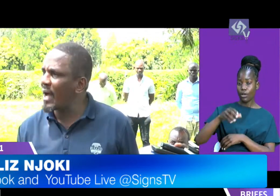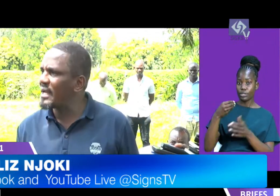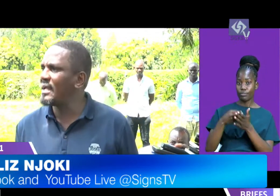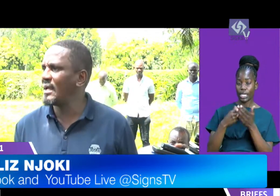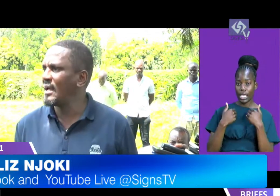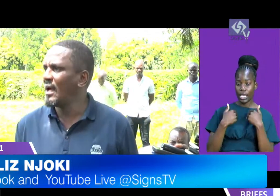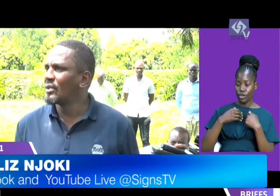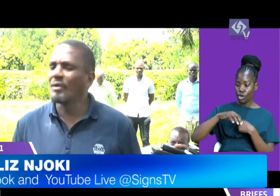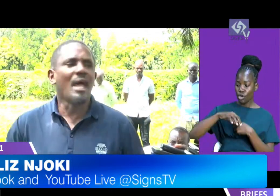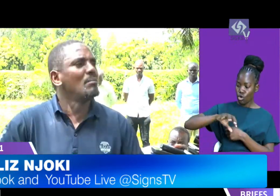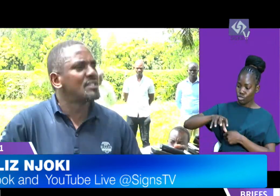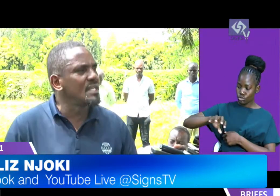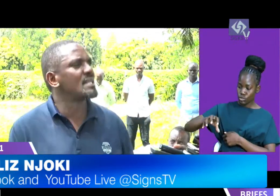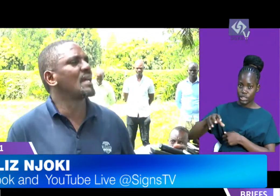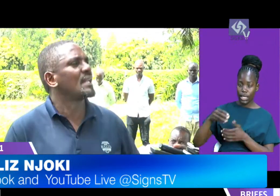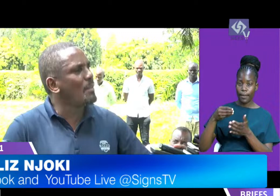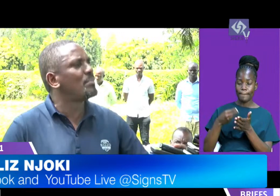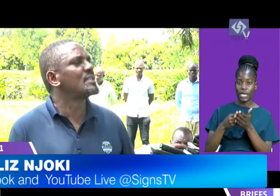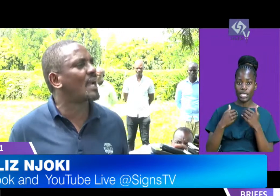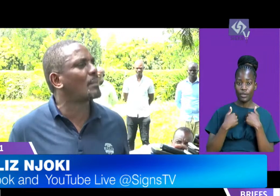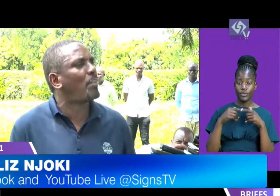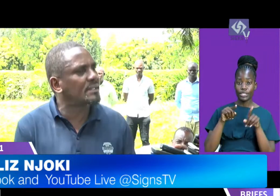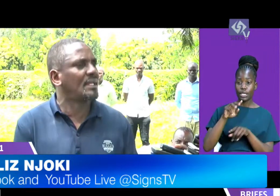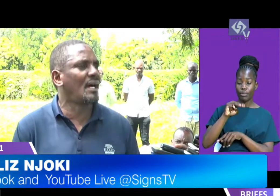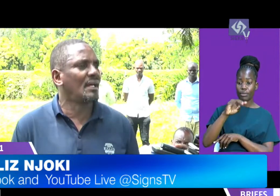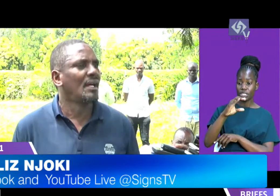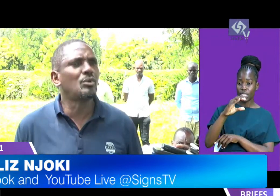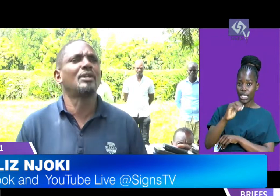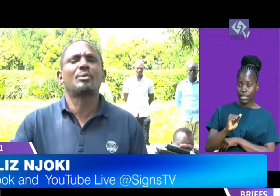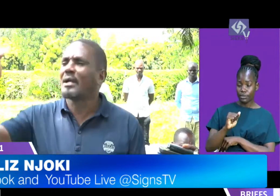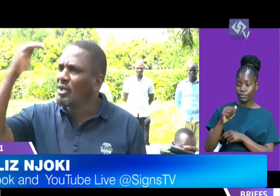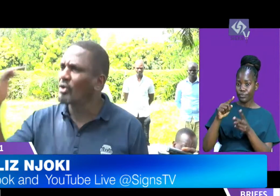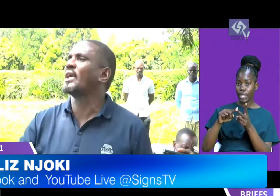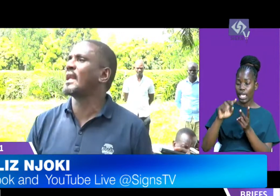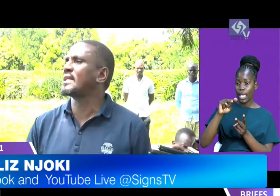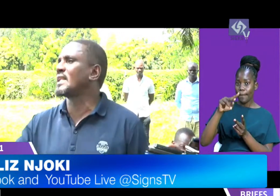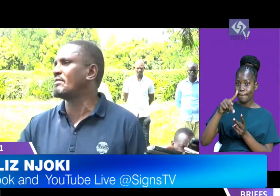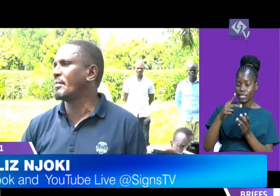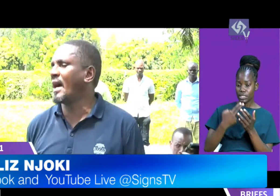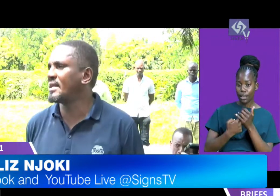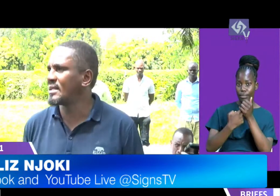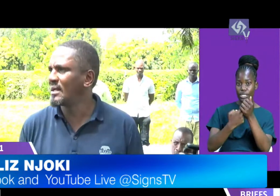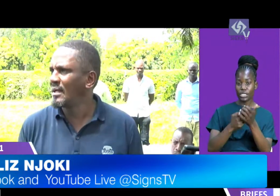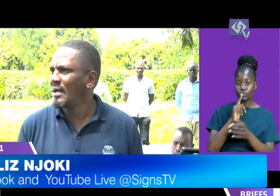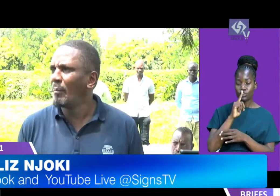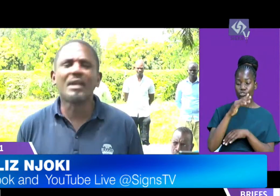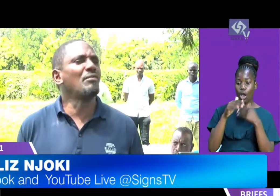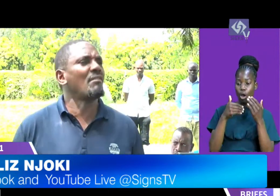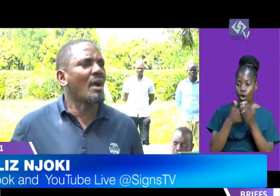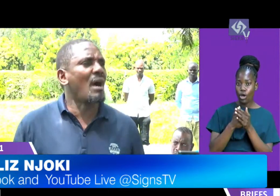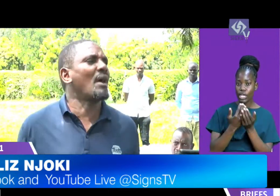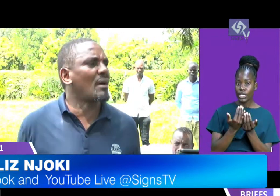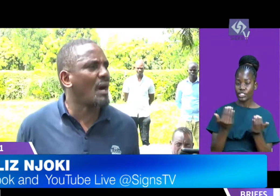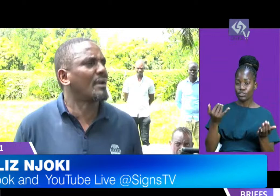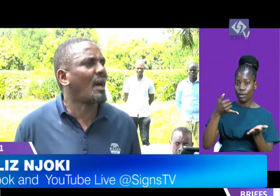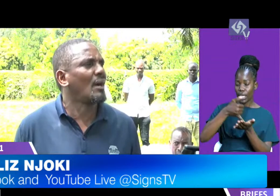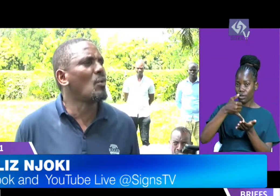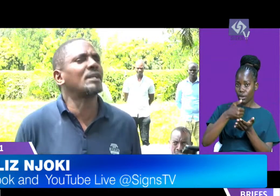money, so the MCAs and MPs can partner to ensure no child is left behind. Yes. But if you have a governor who has